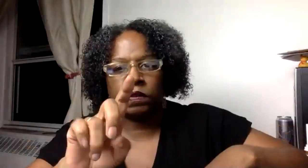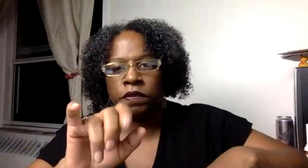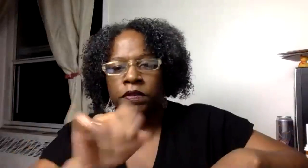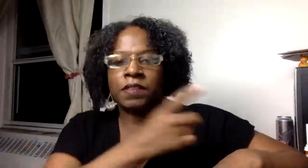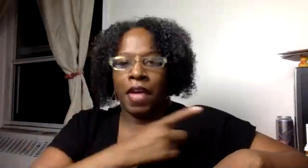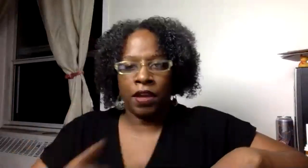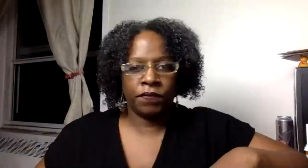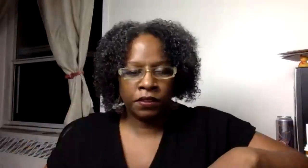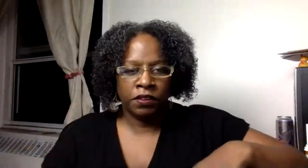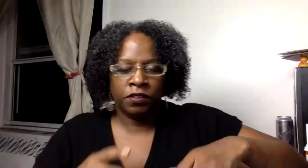to Divya